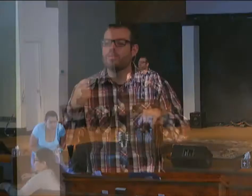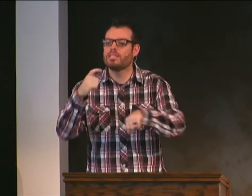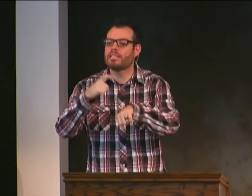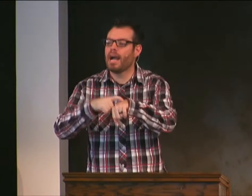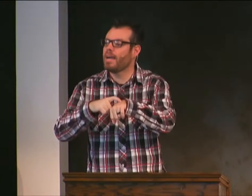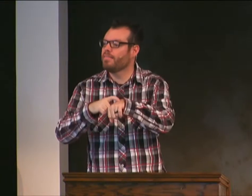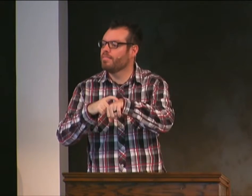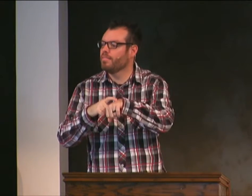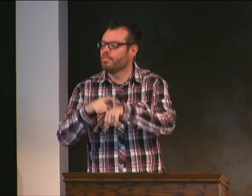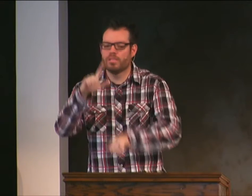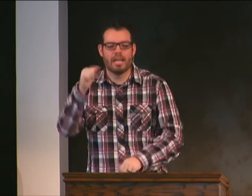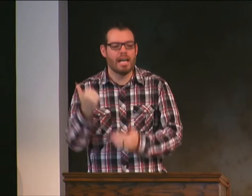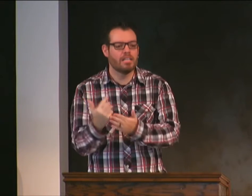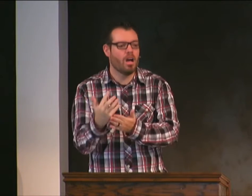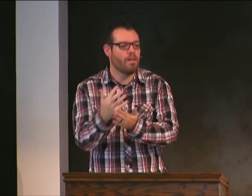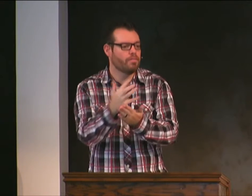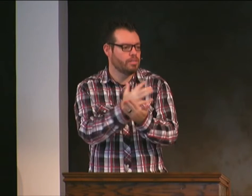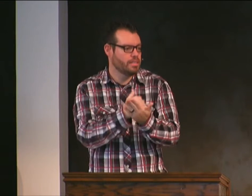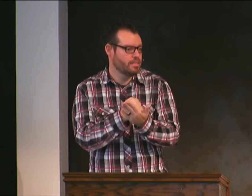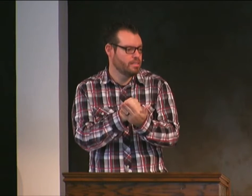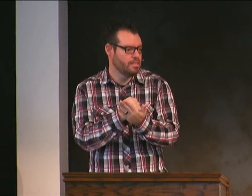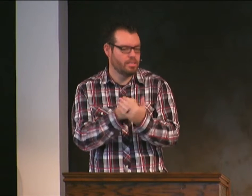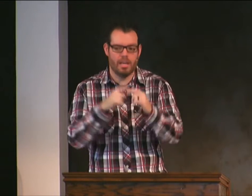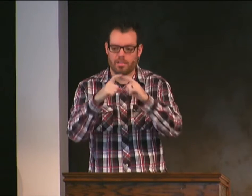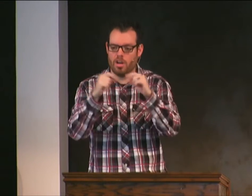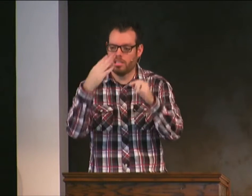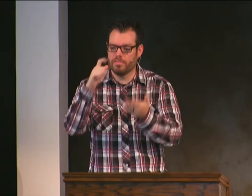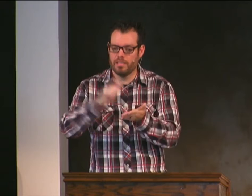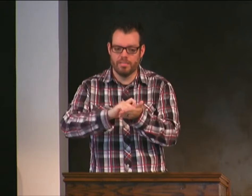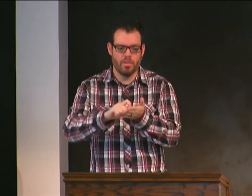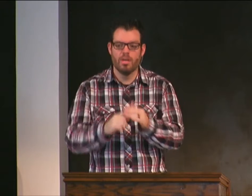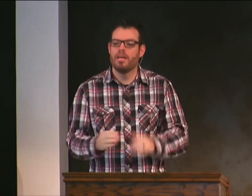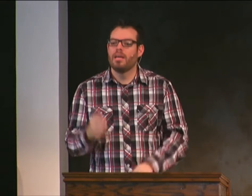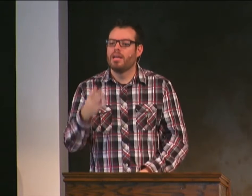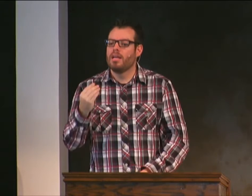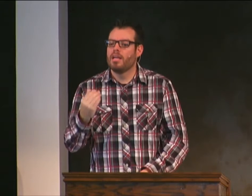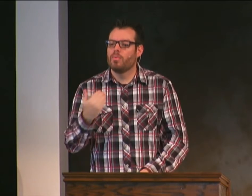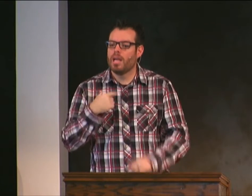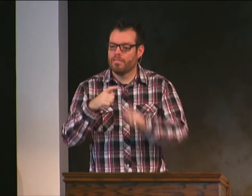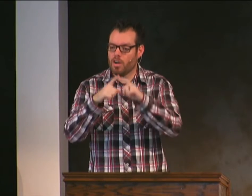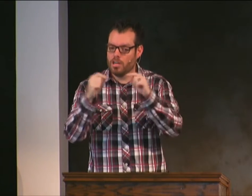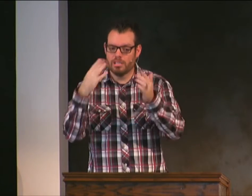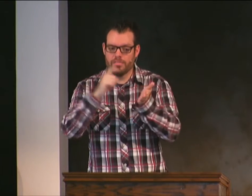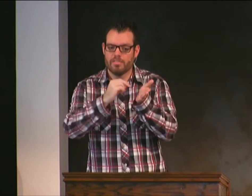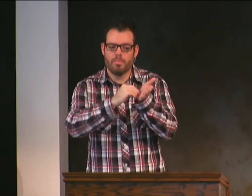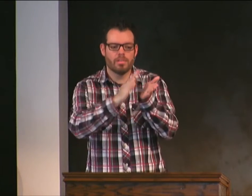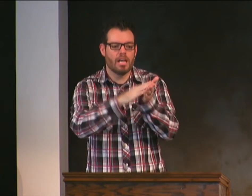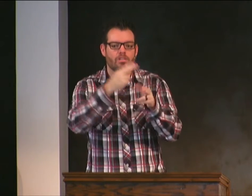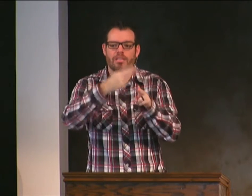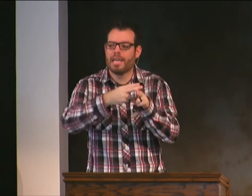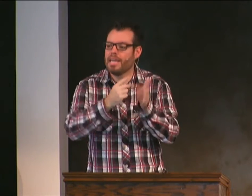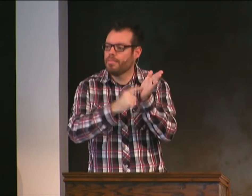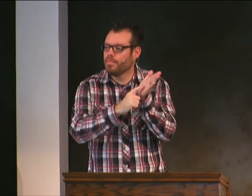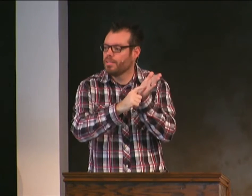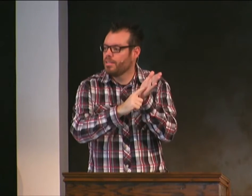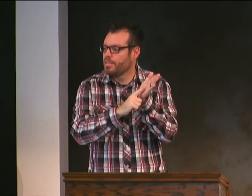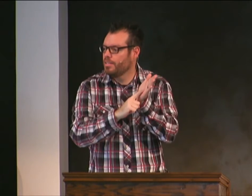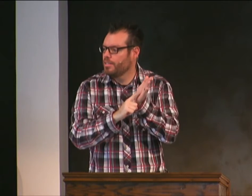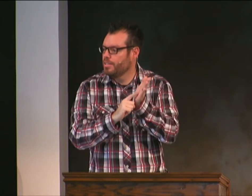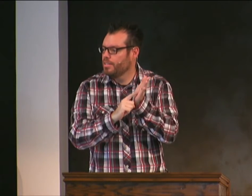Okay. Now it's time for tithe and offering. So you have the cards in front of you. We have the cards in front of you. Put down your